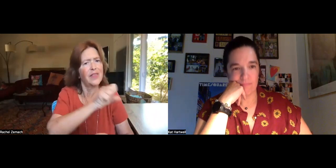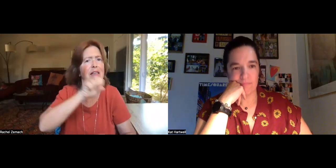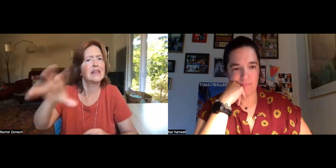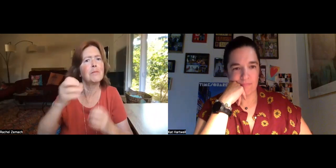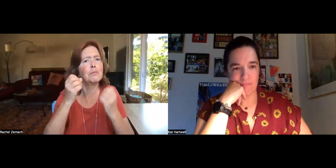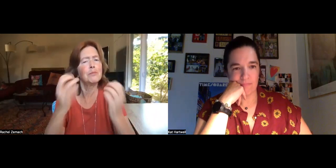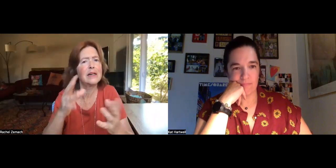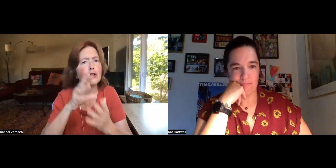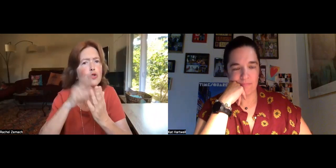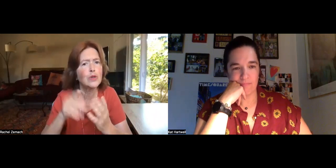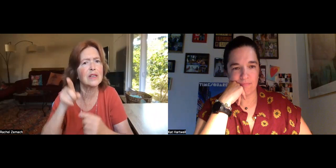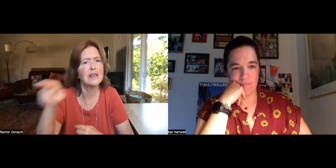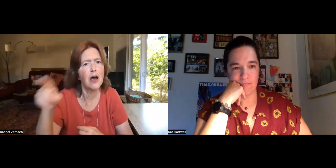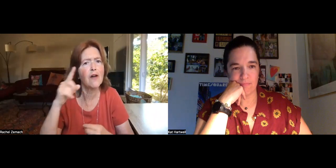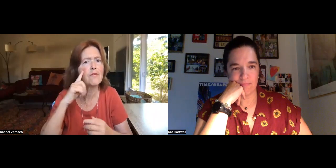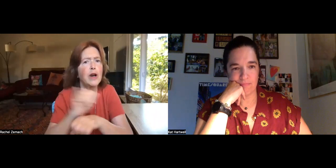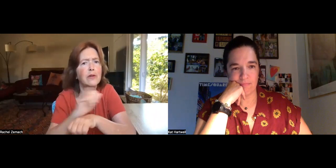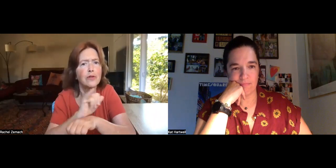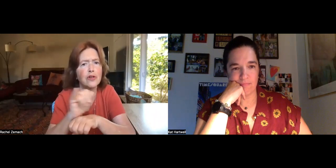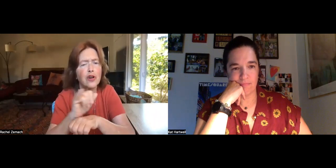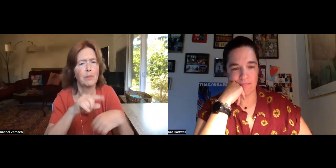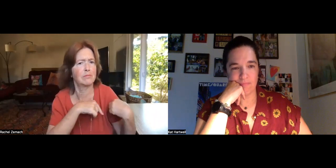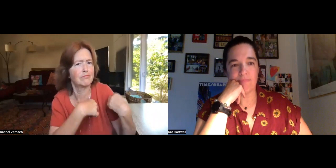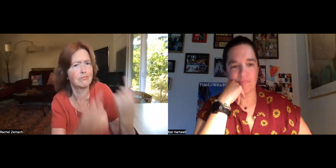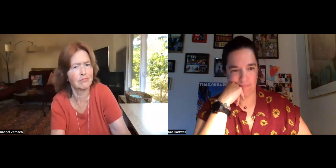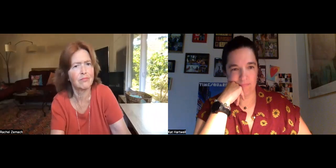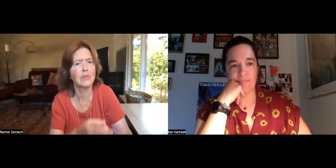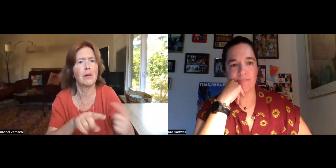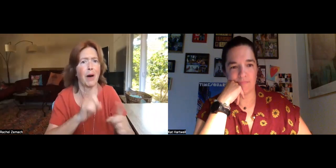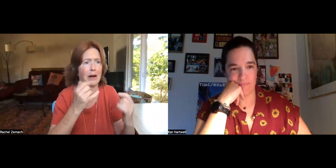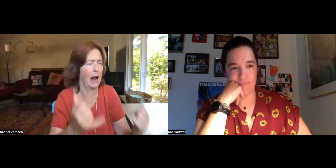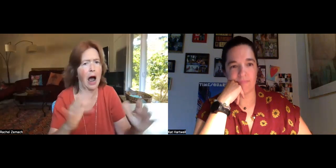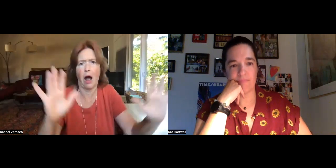let them many students there for internship. But now,